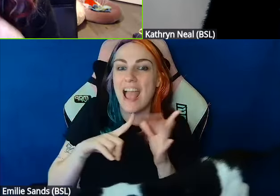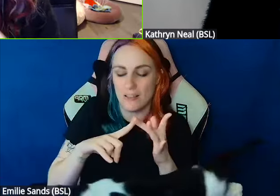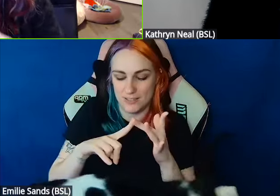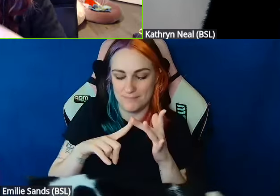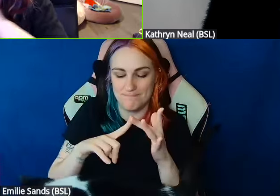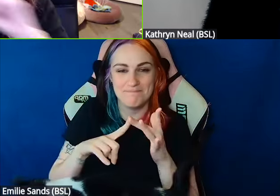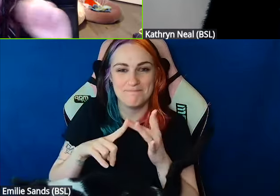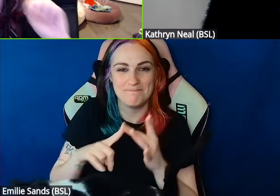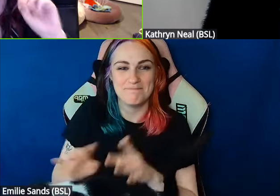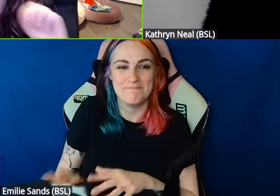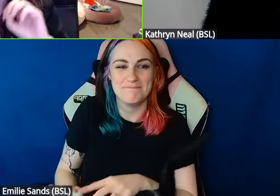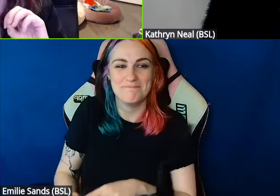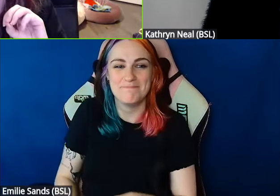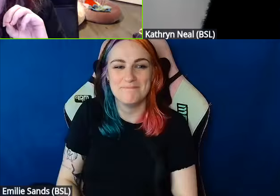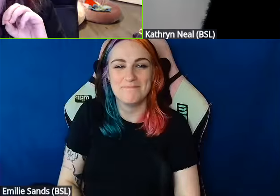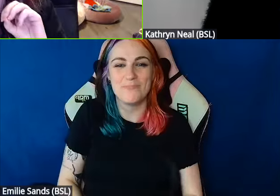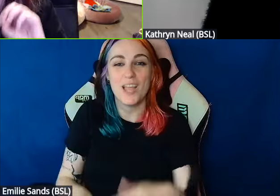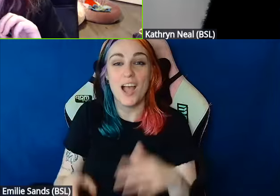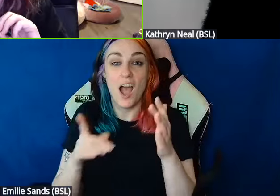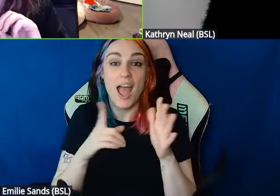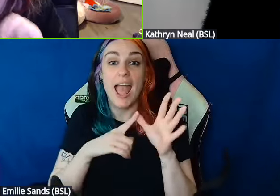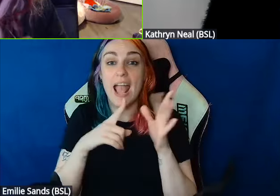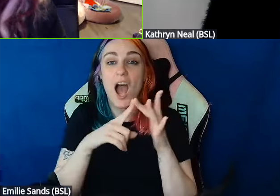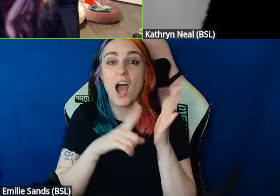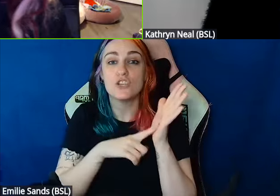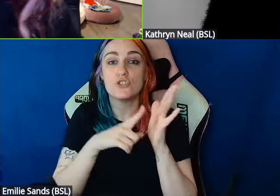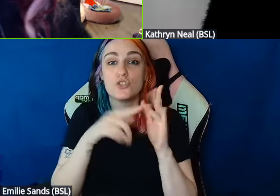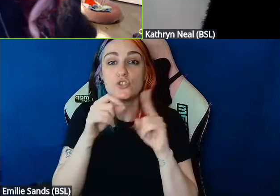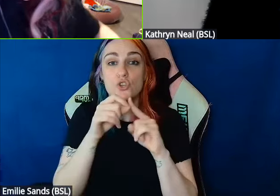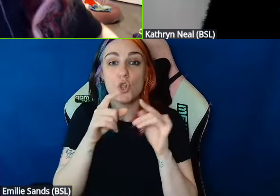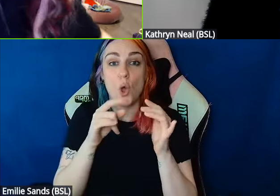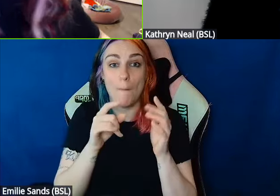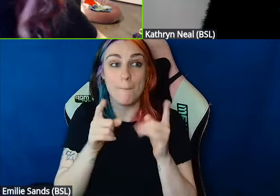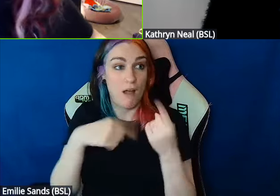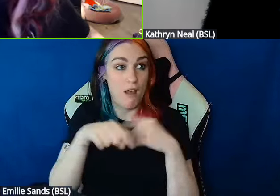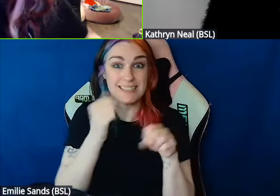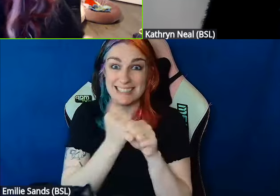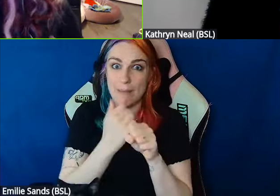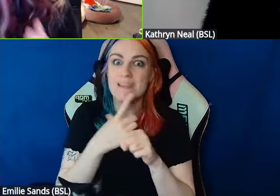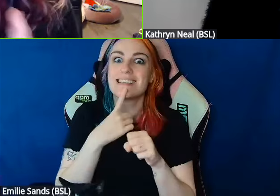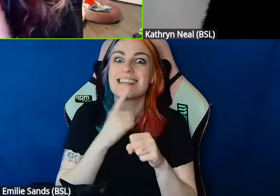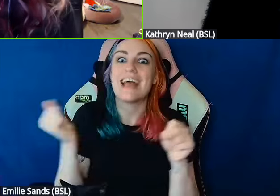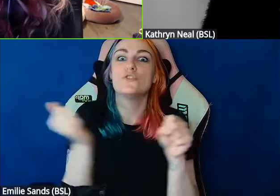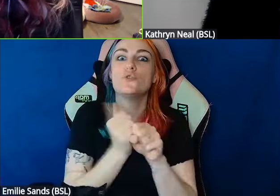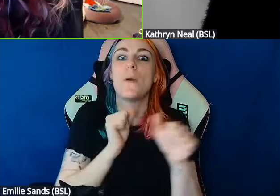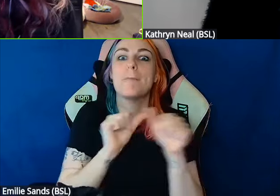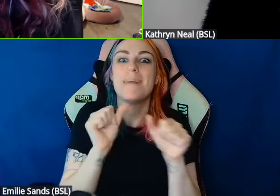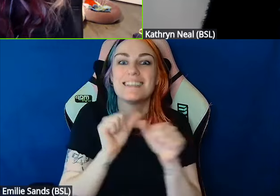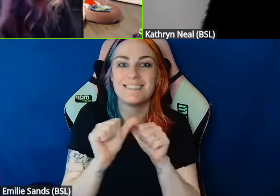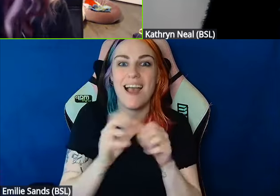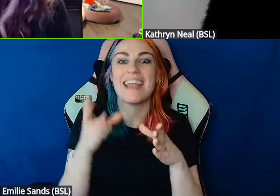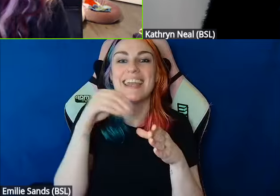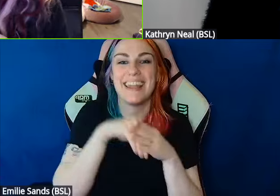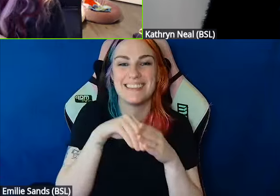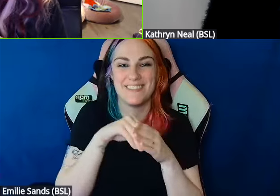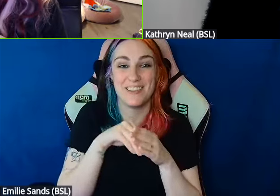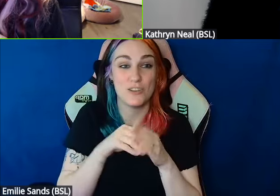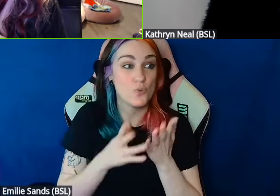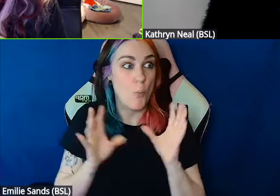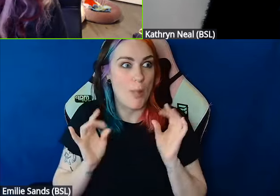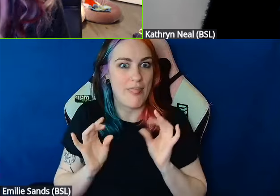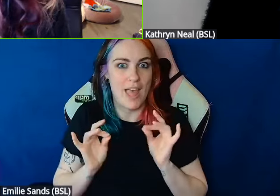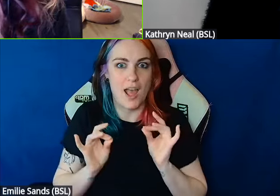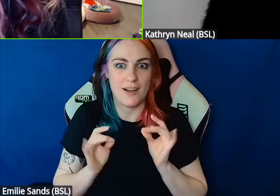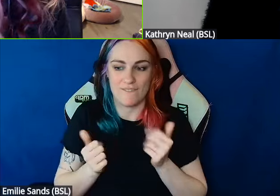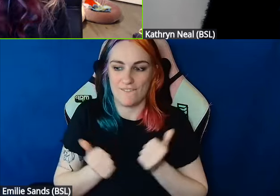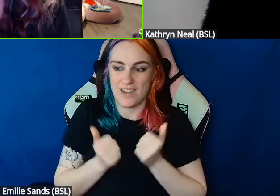game developers could totally do it better natively. And with that, we have finished off our first panel of the